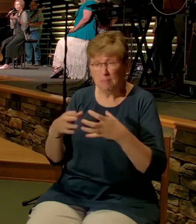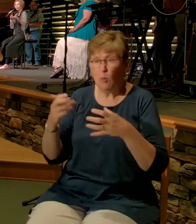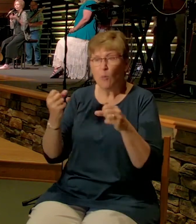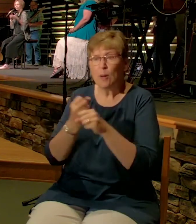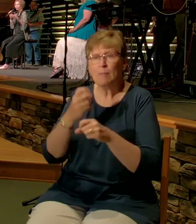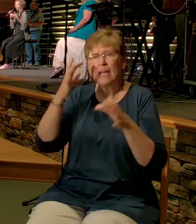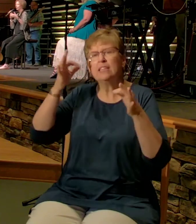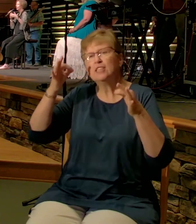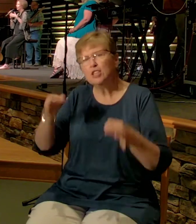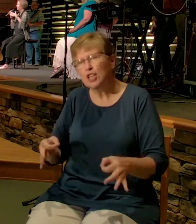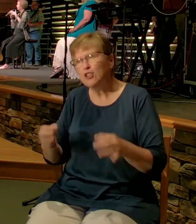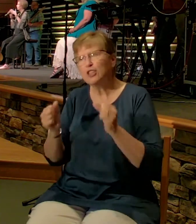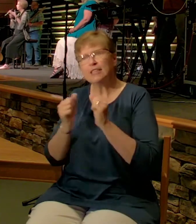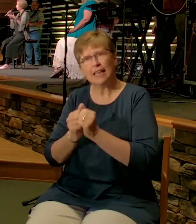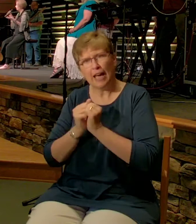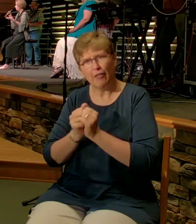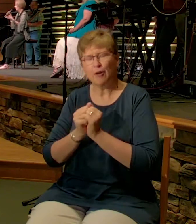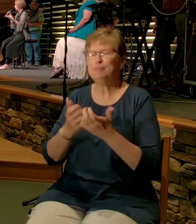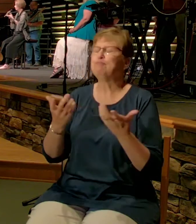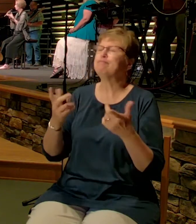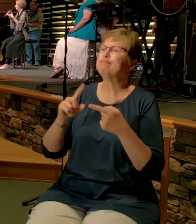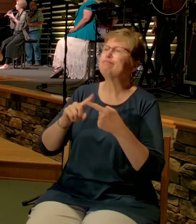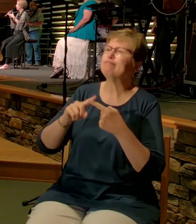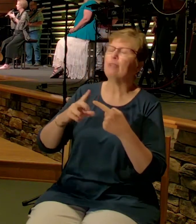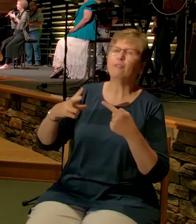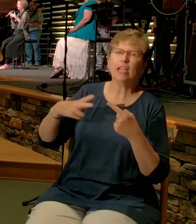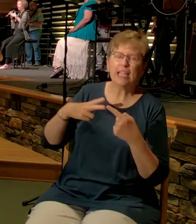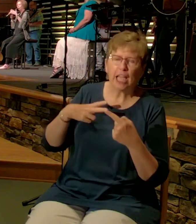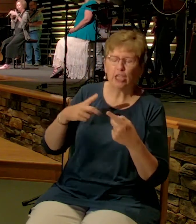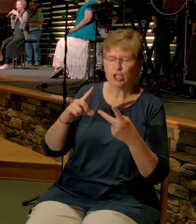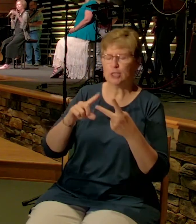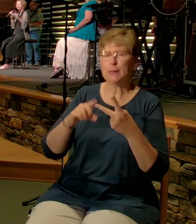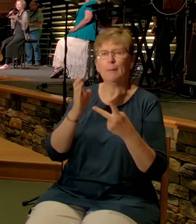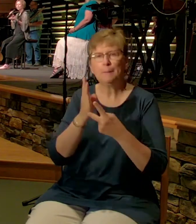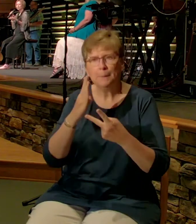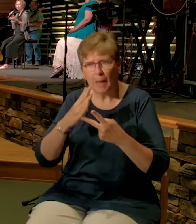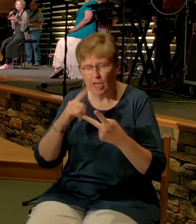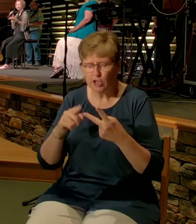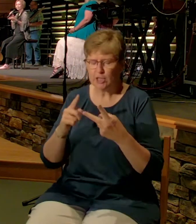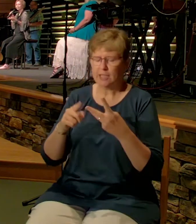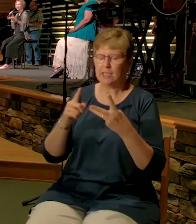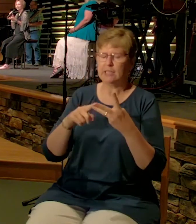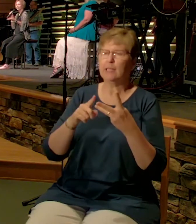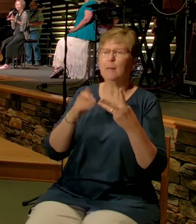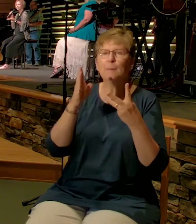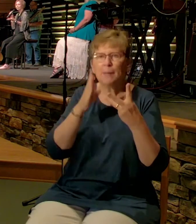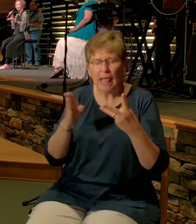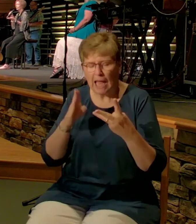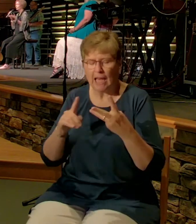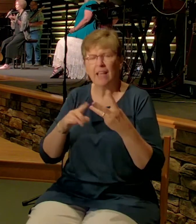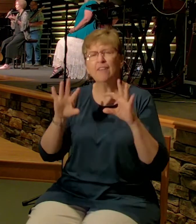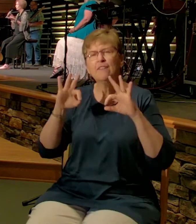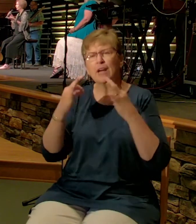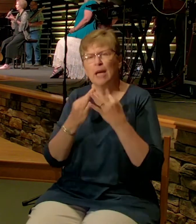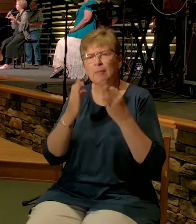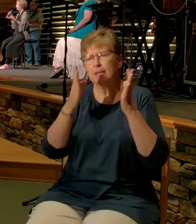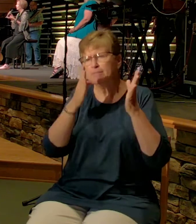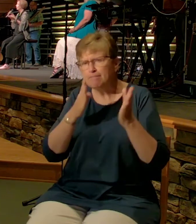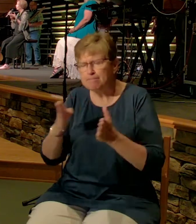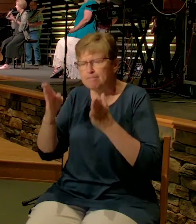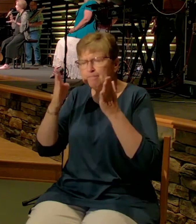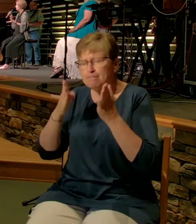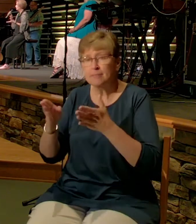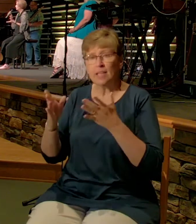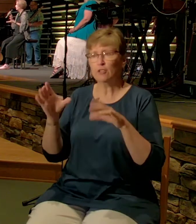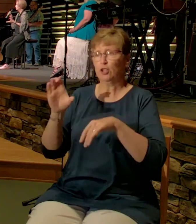going on vacation, and you have to make budgetary decisions, and all types of decisions. We have to do that as a family. And as a church body,